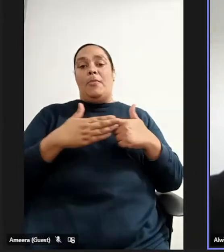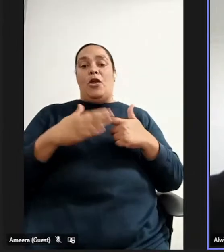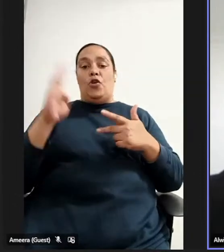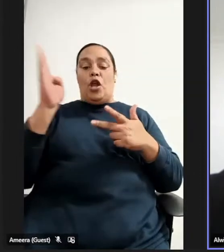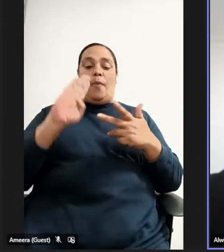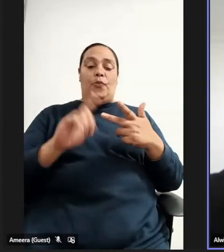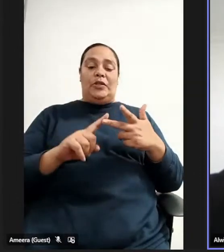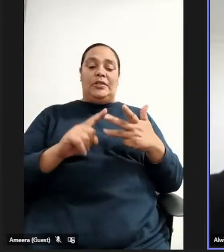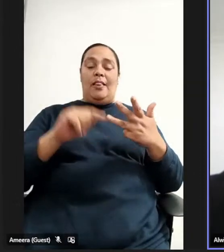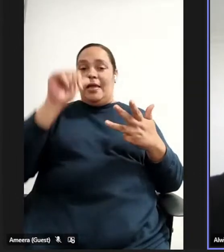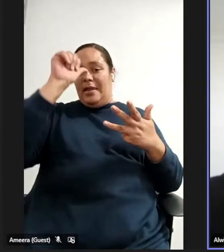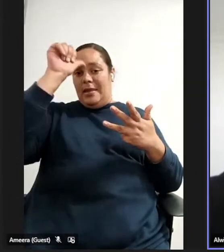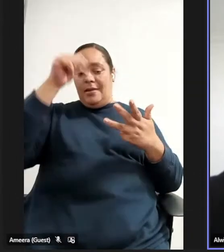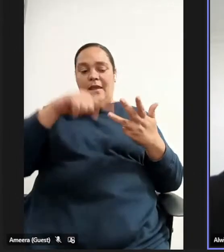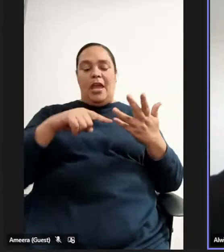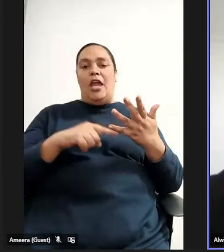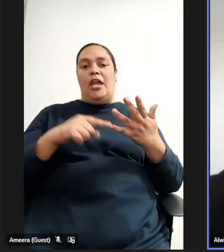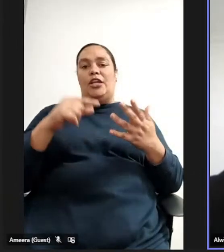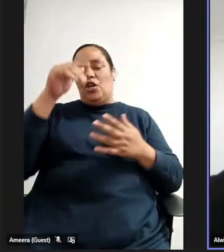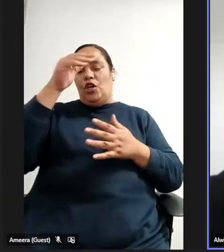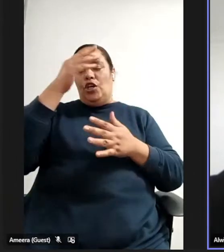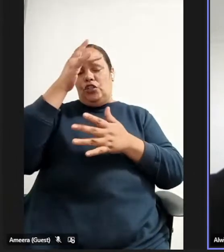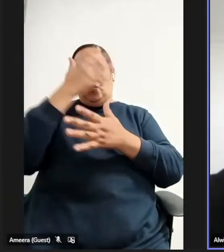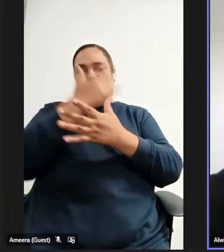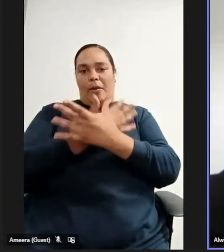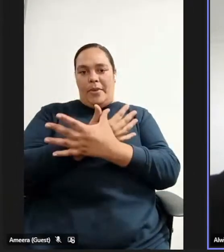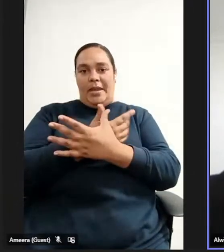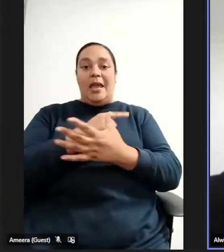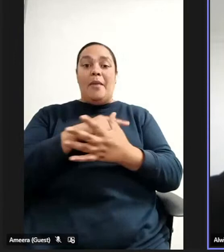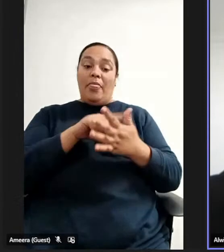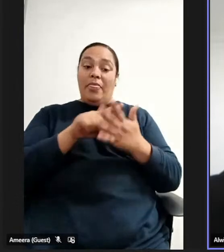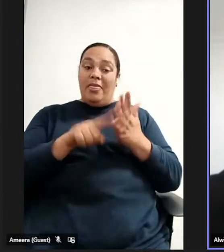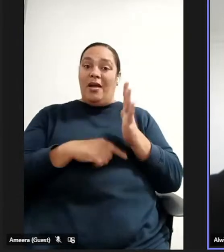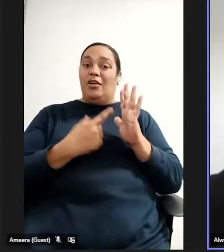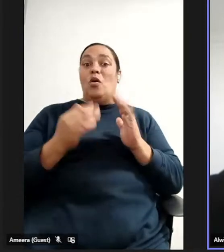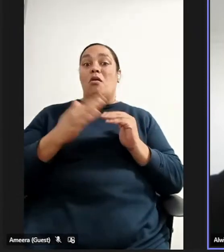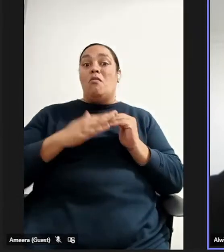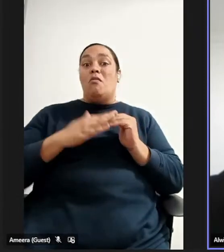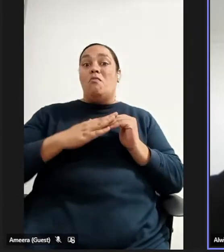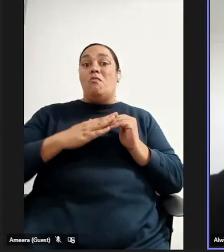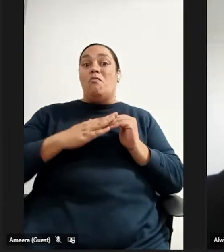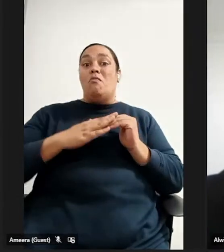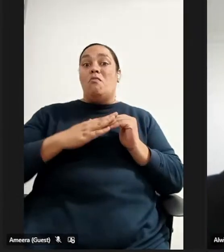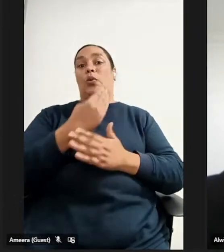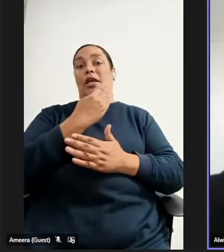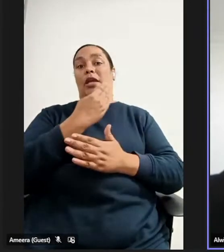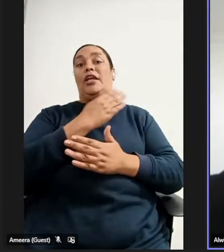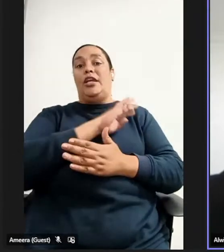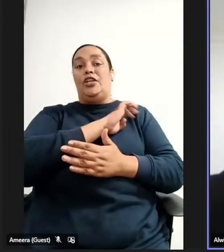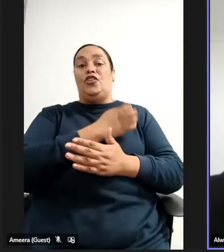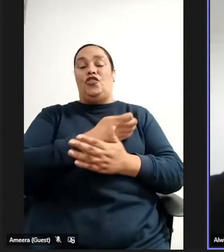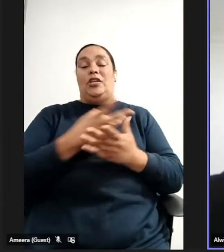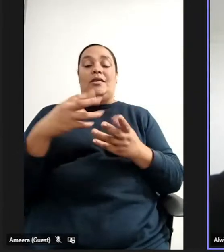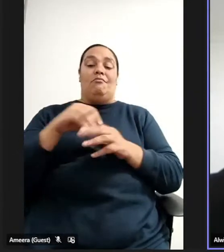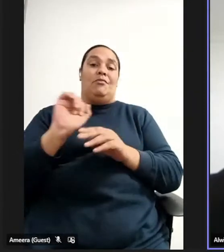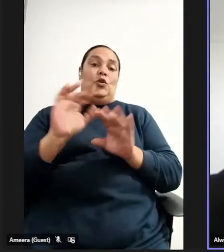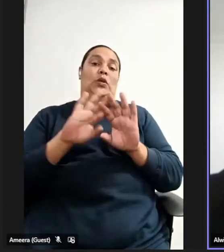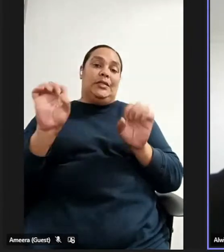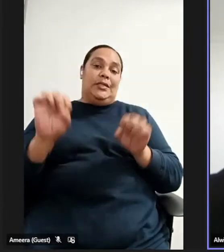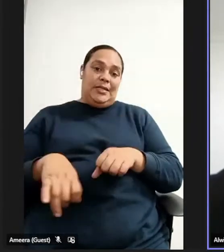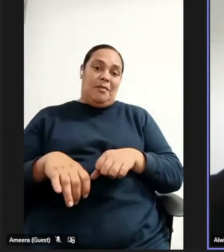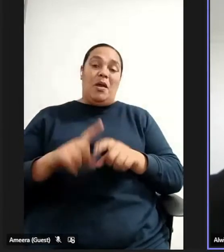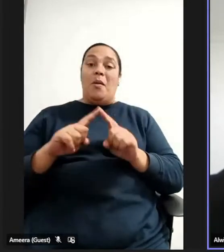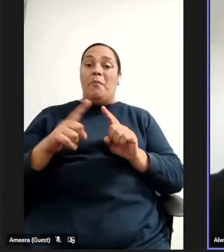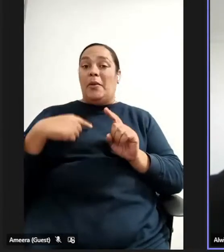Germany. And they are making significantly more renewable energy available into their system. Now, I think why it's important for me